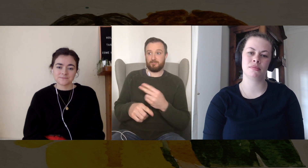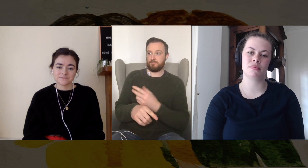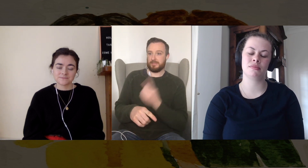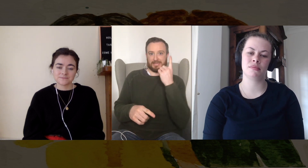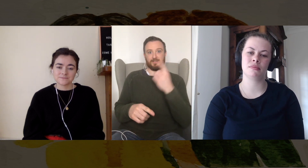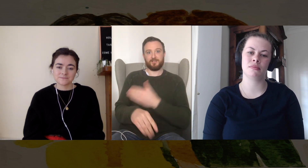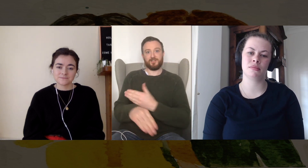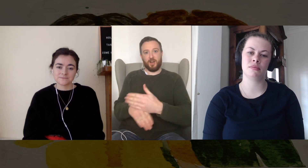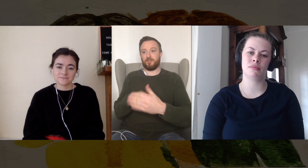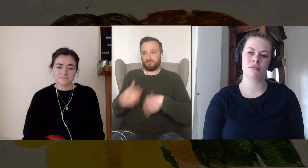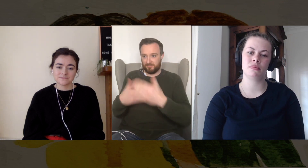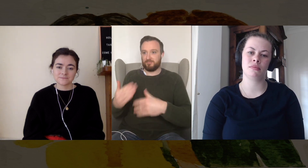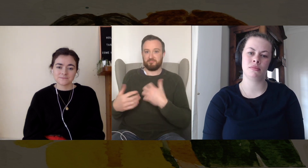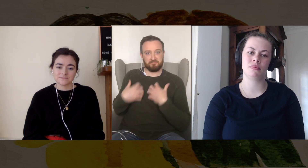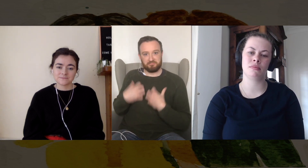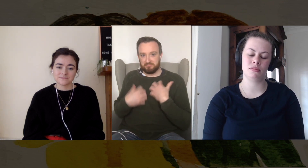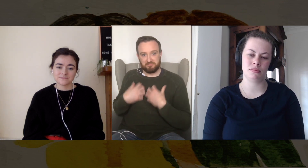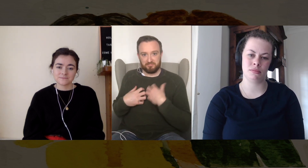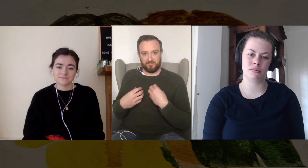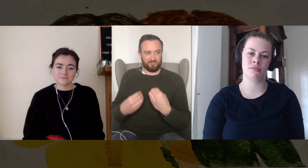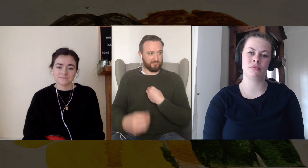like, whatever you're interested in, go do it.